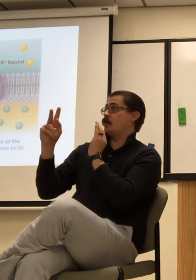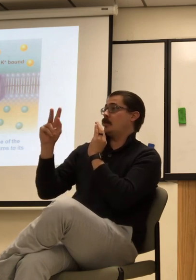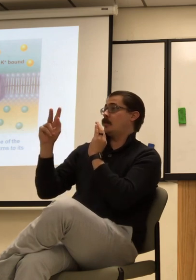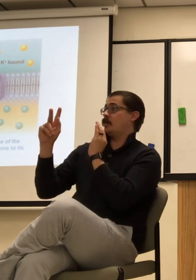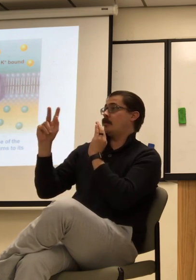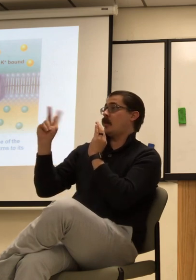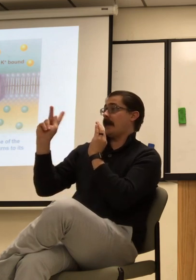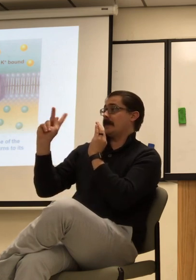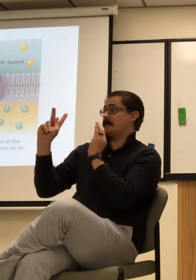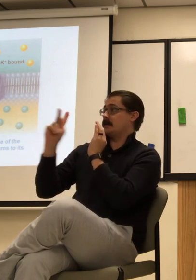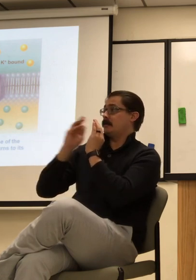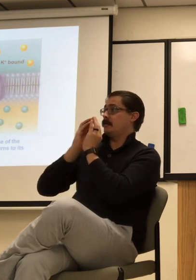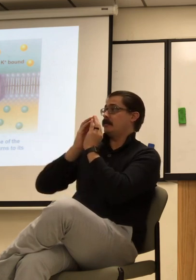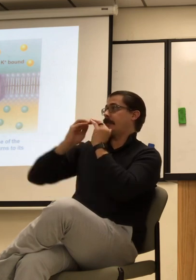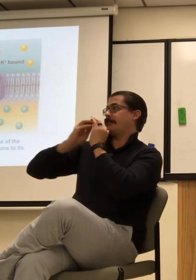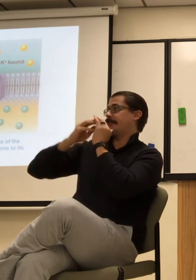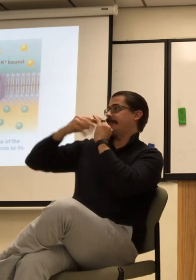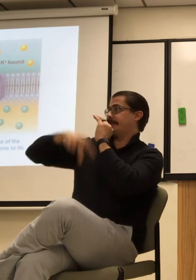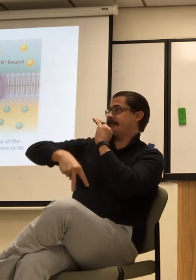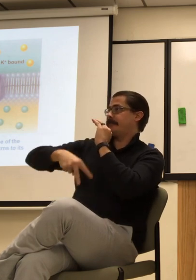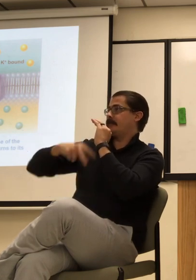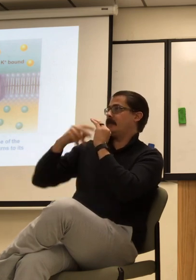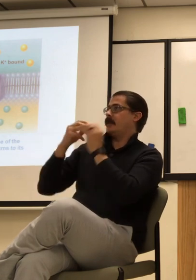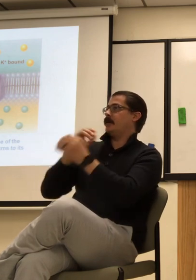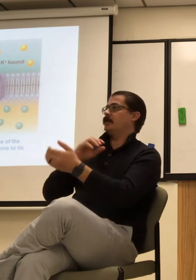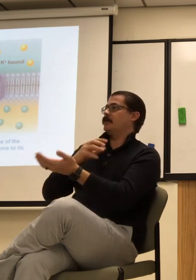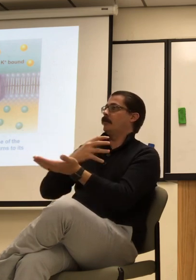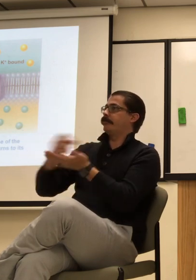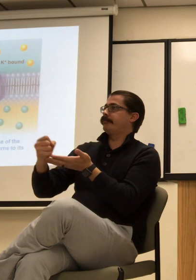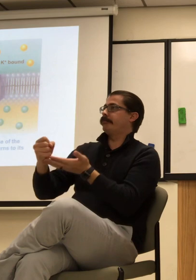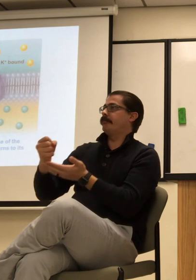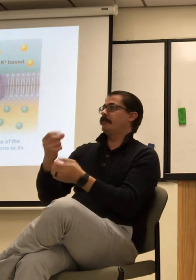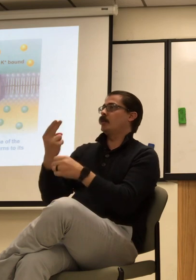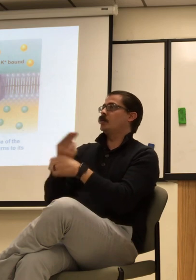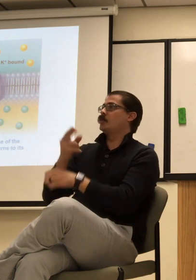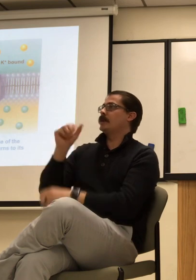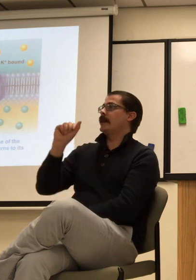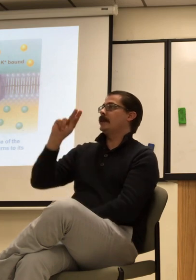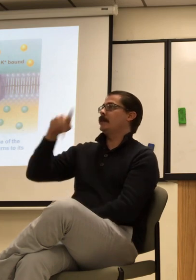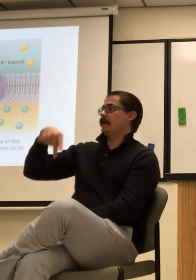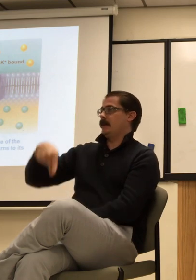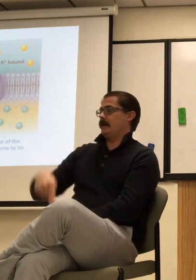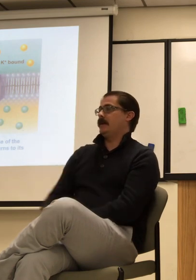them against their gradient, and you expended ATP. Okay?